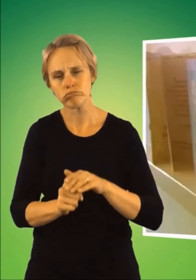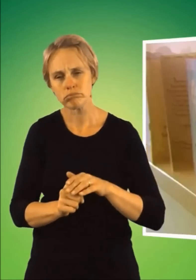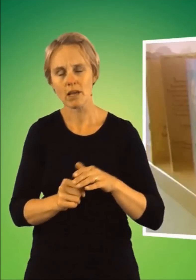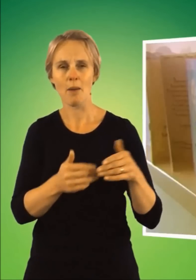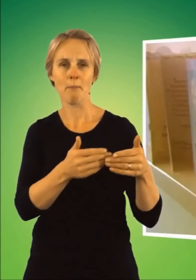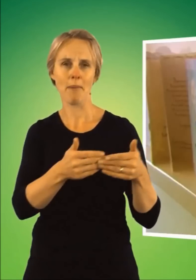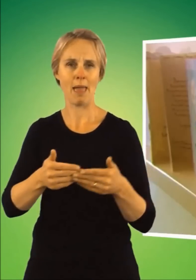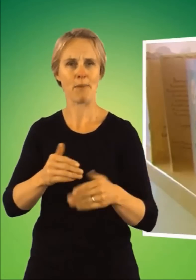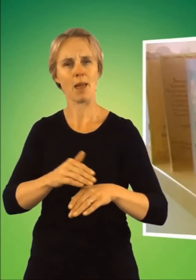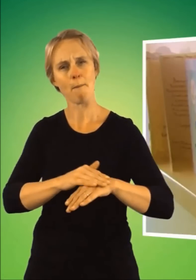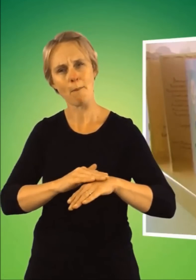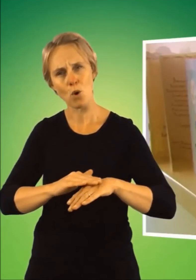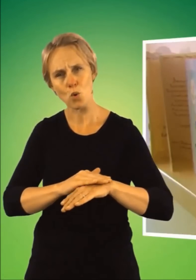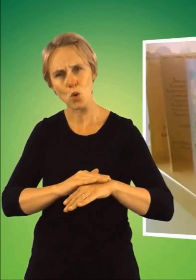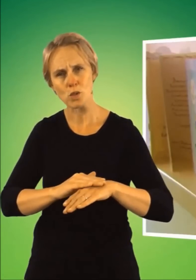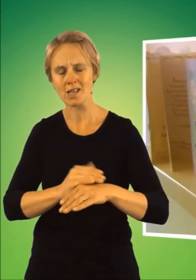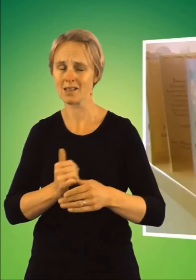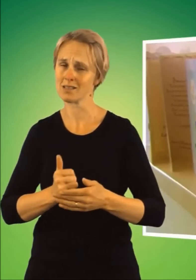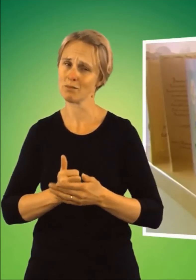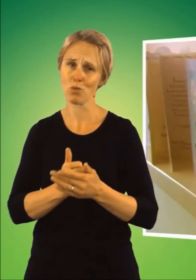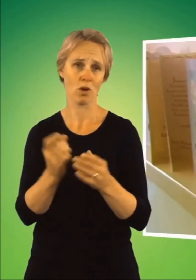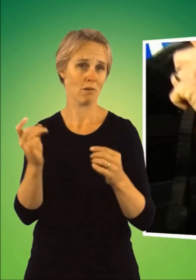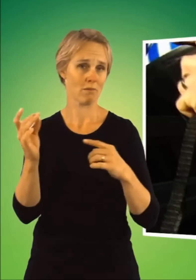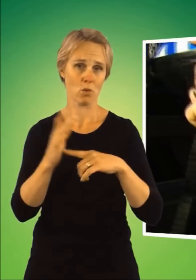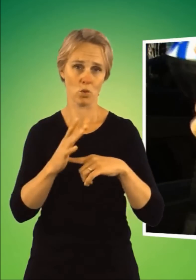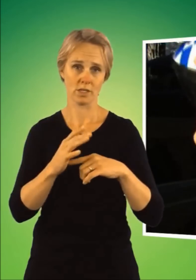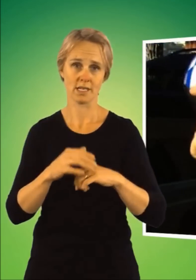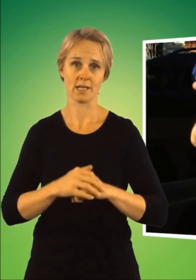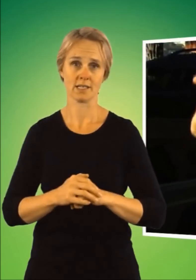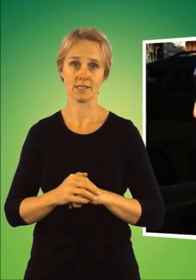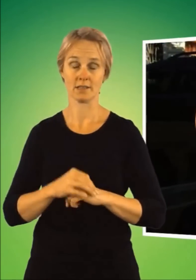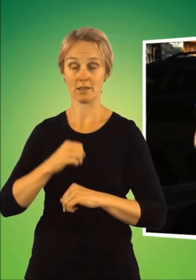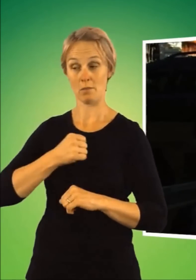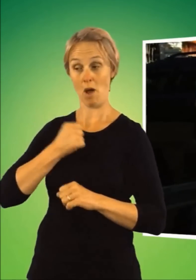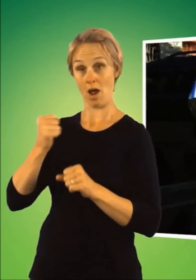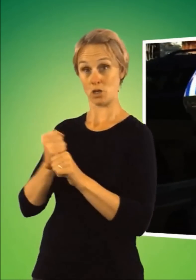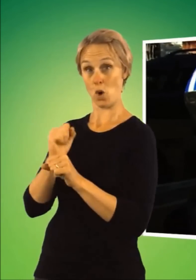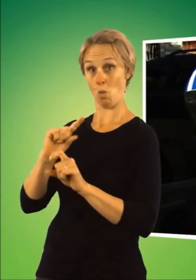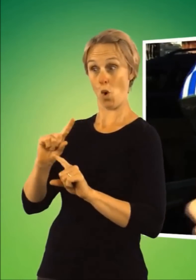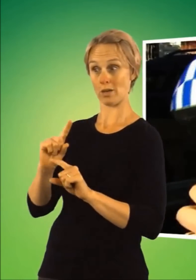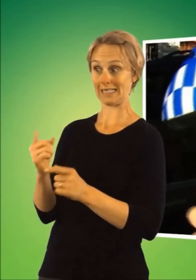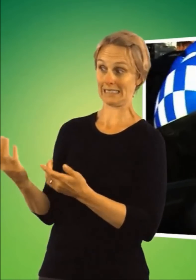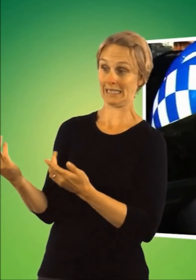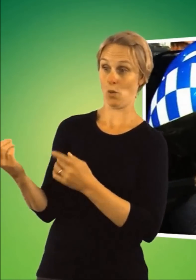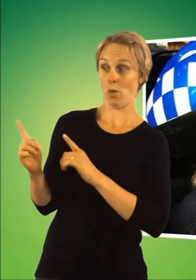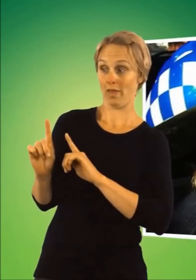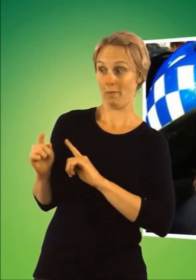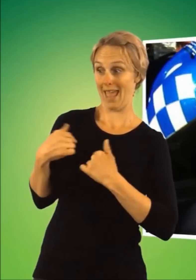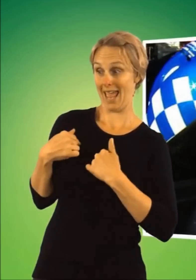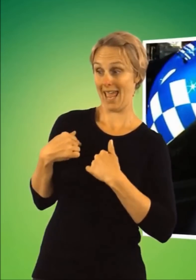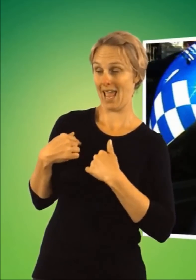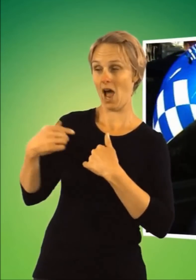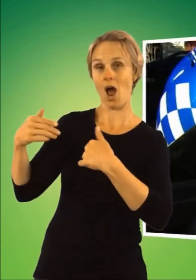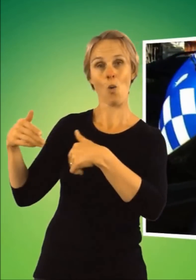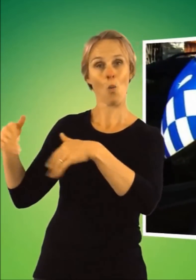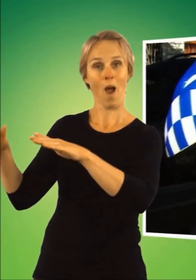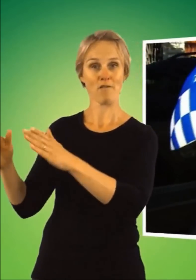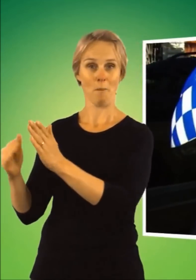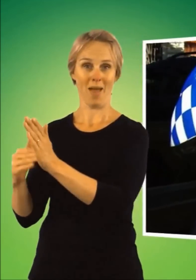blues, so support is particularly helpful. Just keeping him entertained and just keeping him off mum's case a